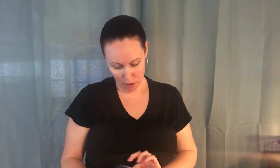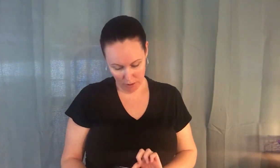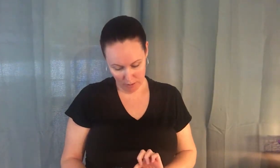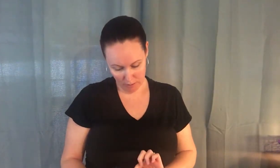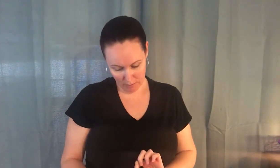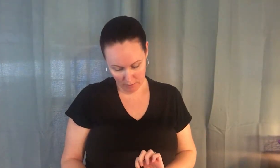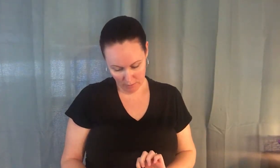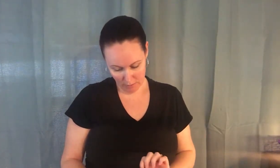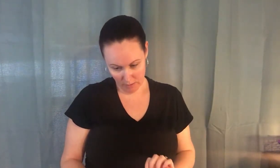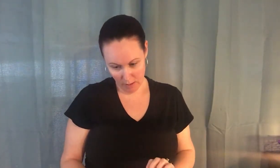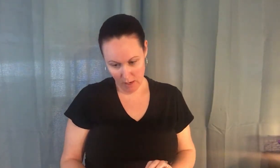edition.